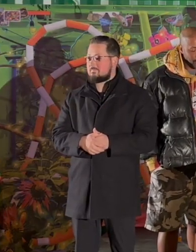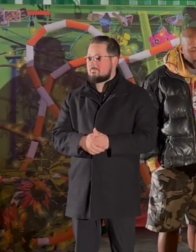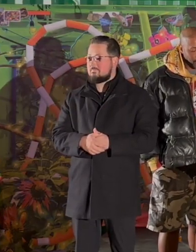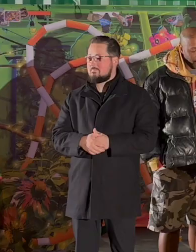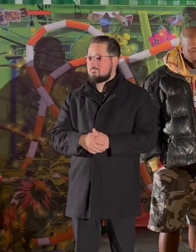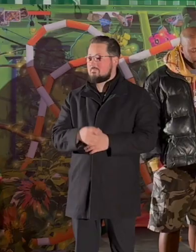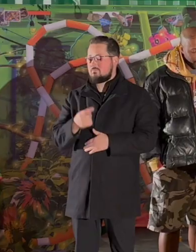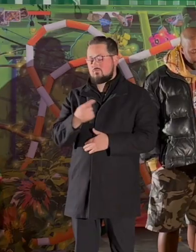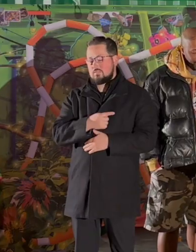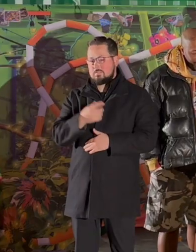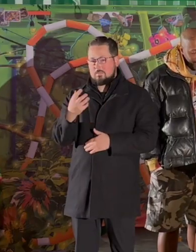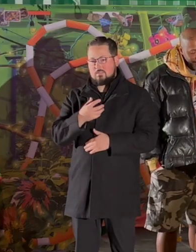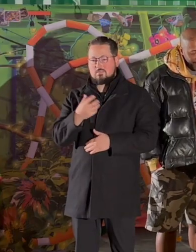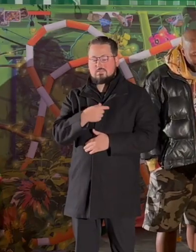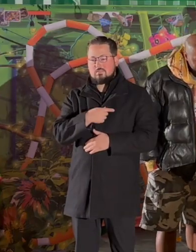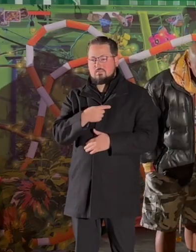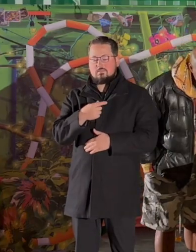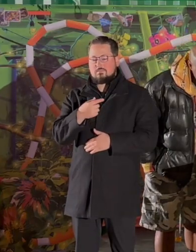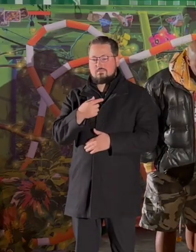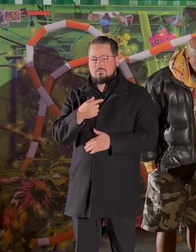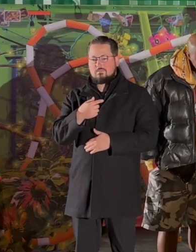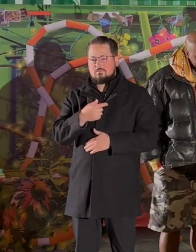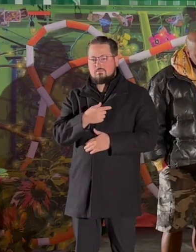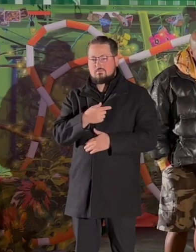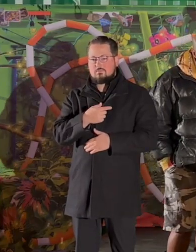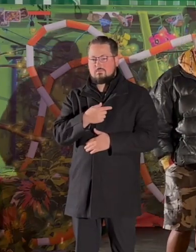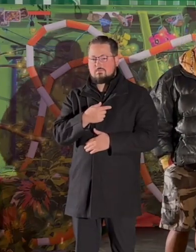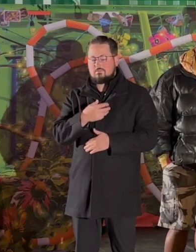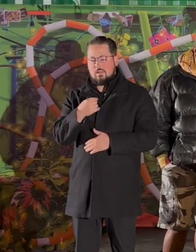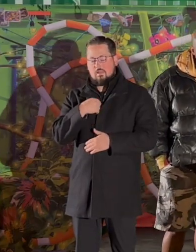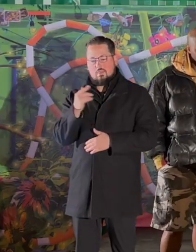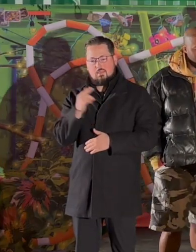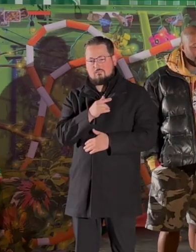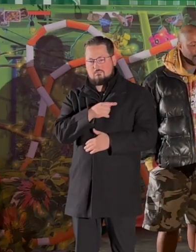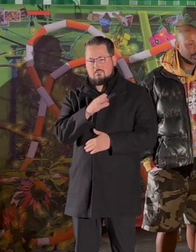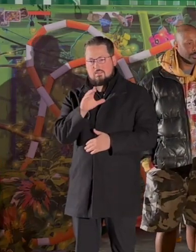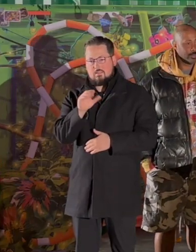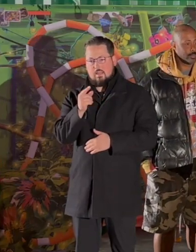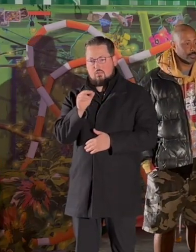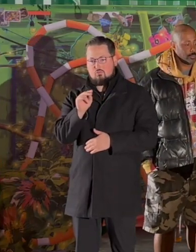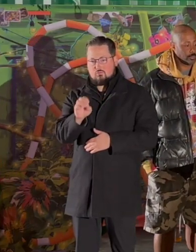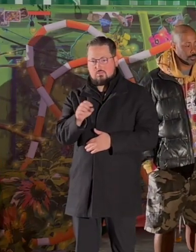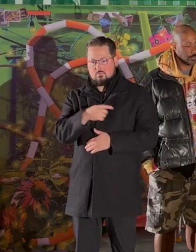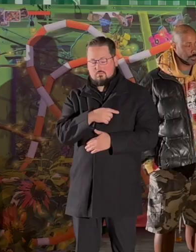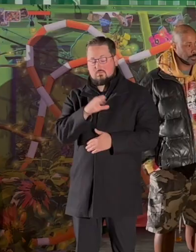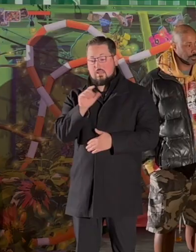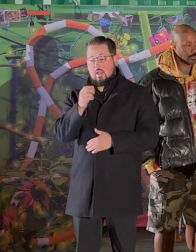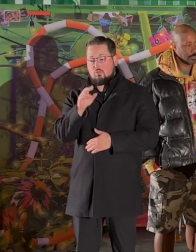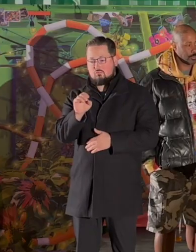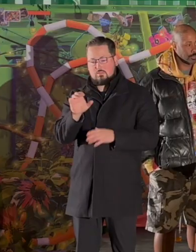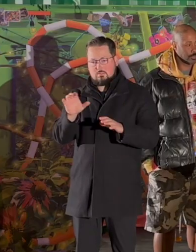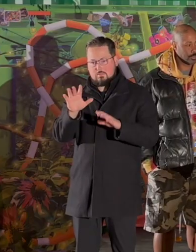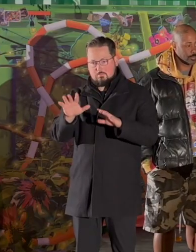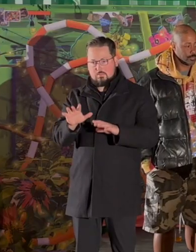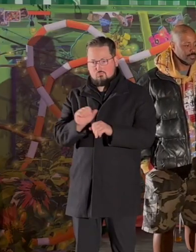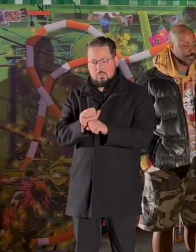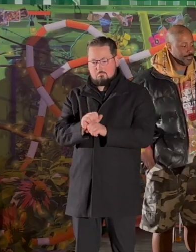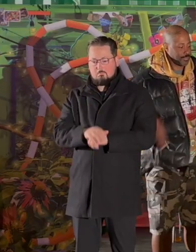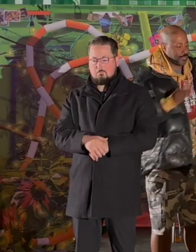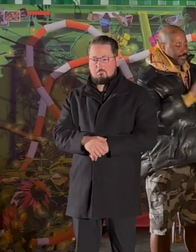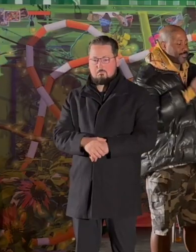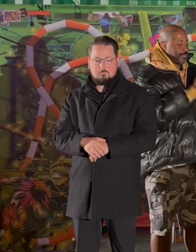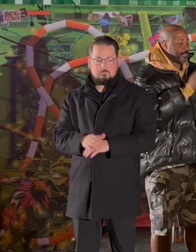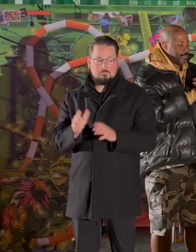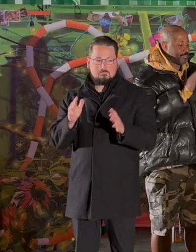She's a trip, and I love Catherine. Catherine, you did an amazing job. Thank you very much.